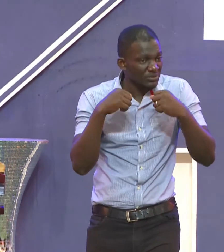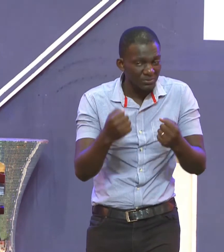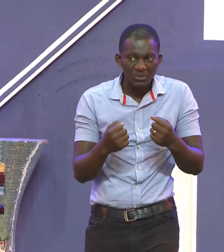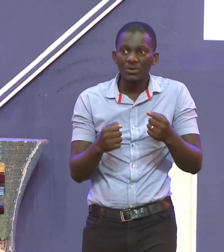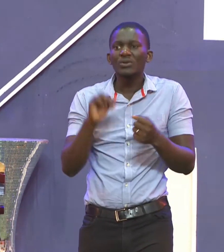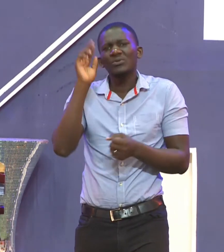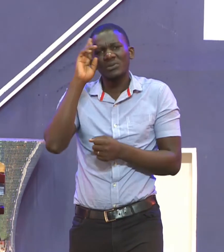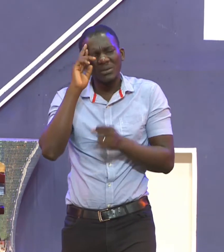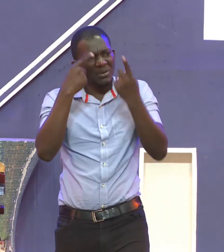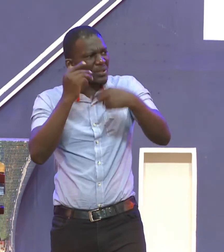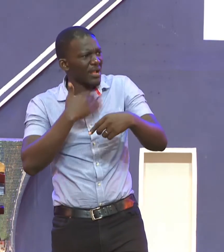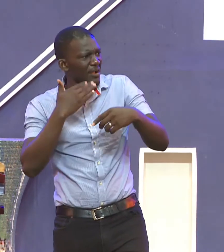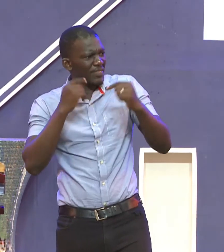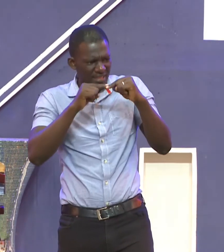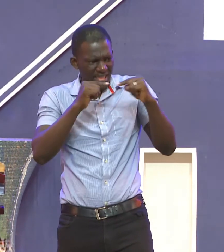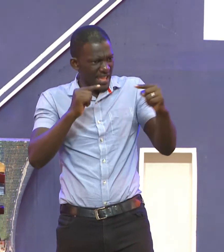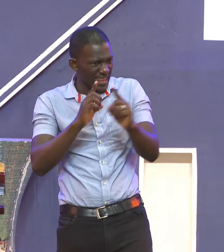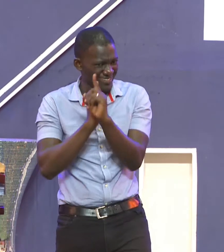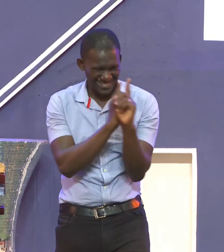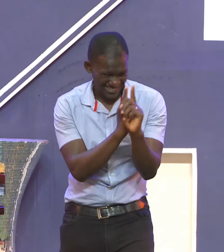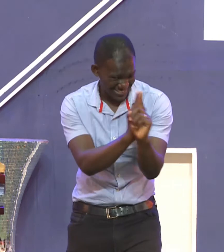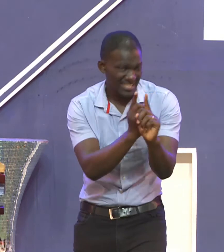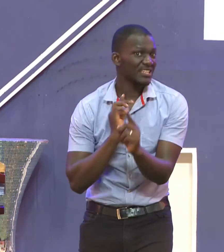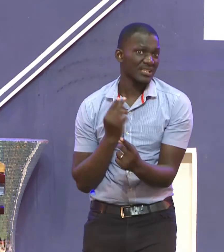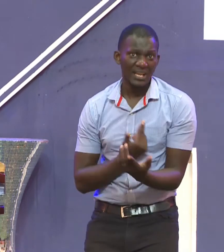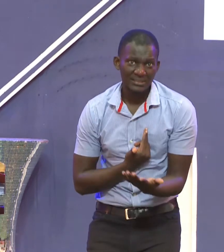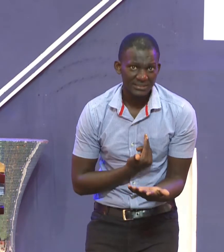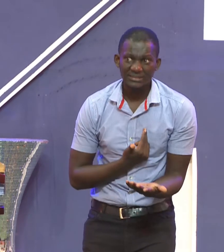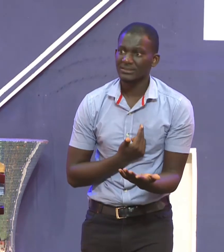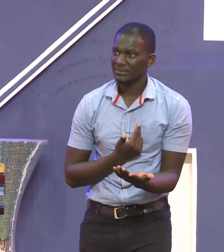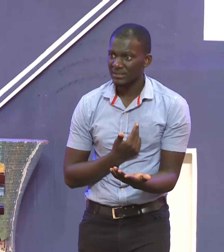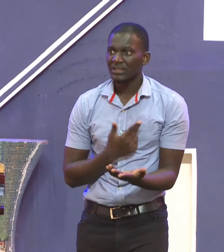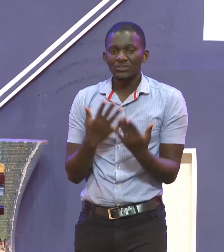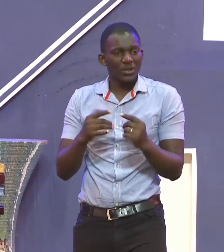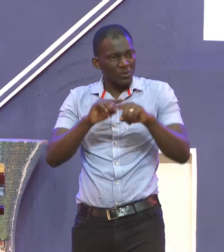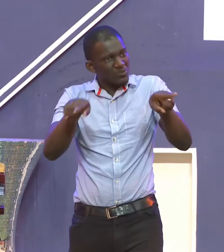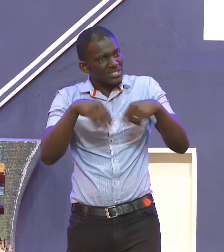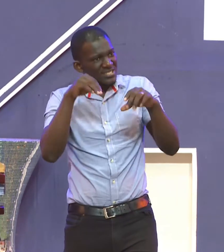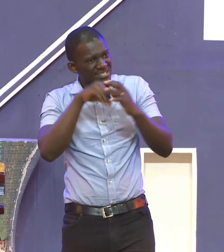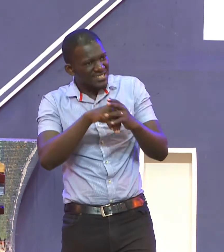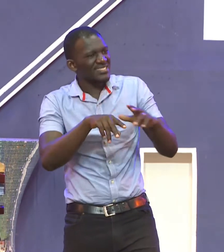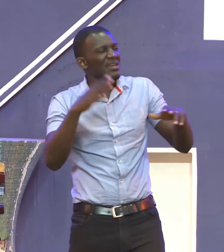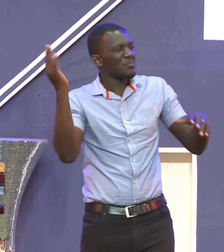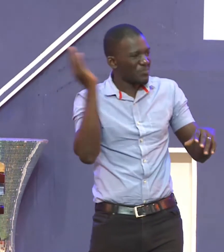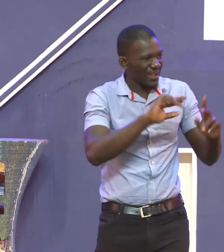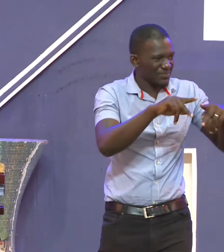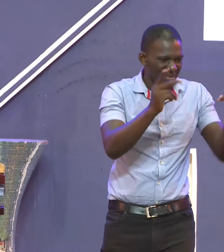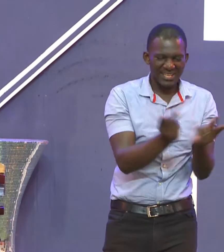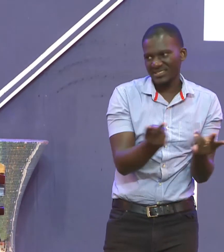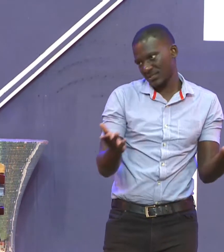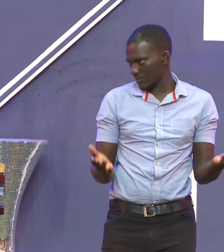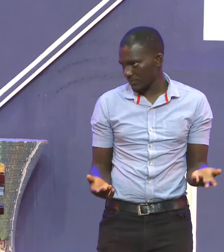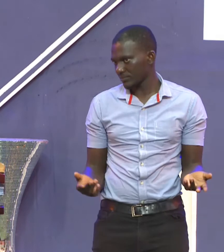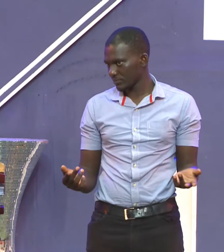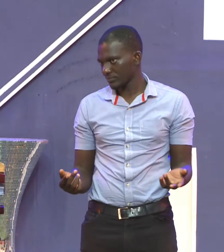Jukira tuliko mulaba atugoba. Remember, we have an enemy that is chasing us. Katubera mu kifo ekyobulabe nnyo. So we are in a very dangerous arena.